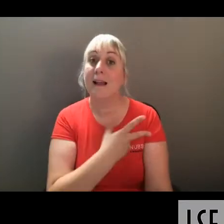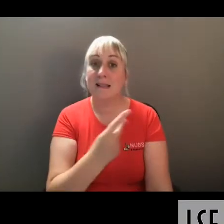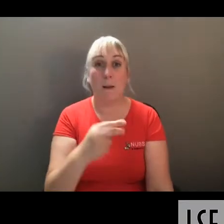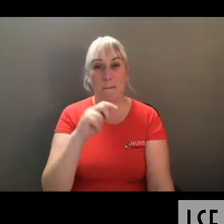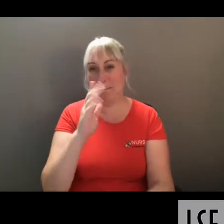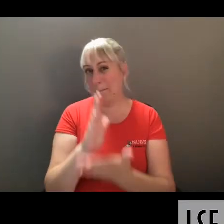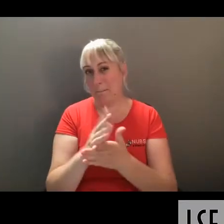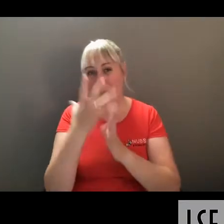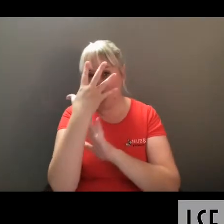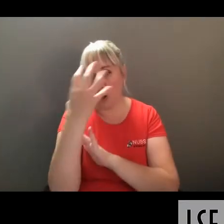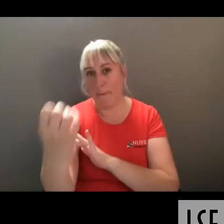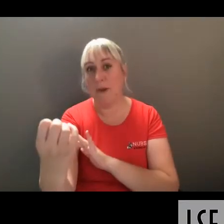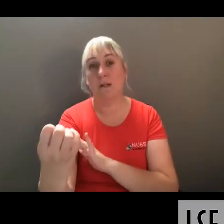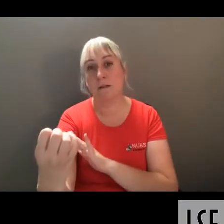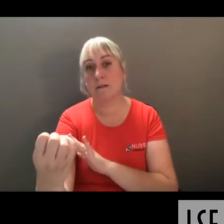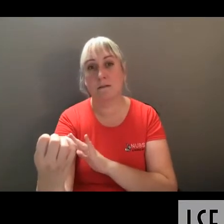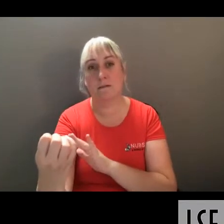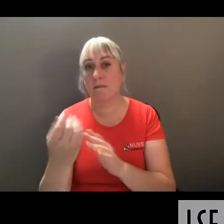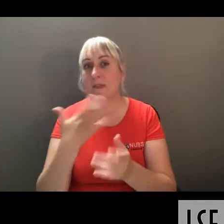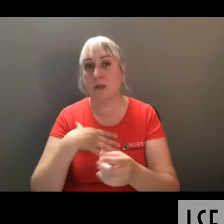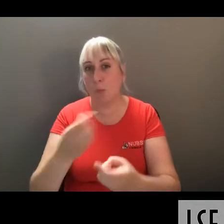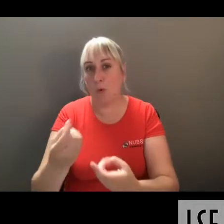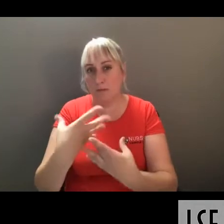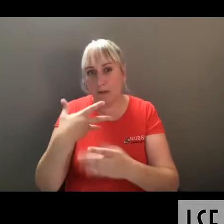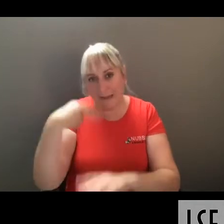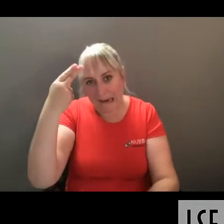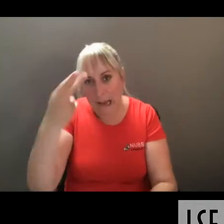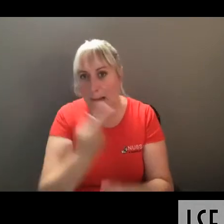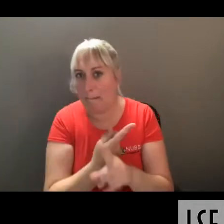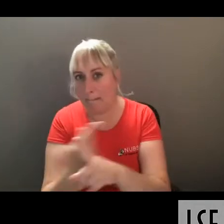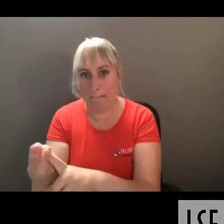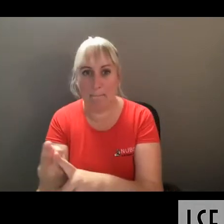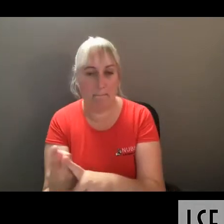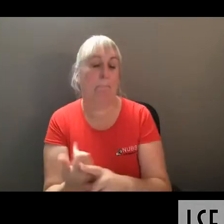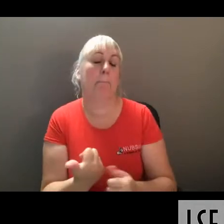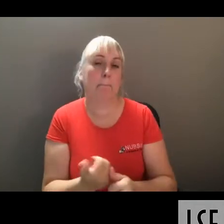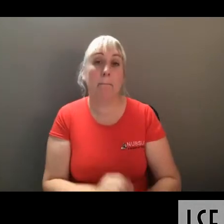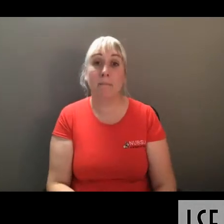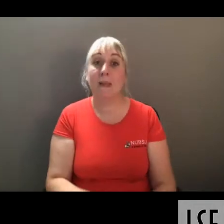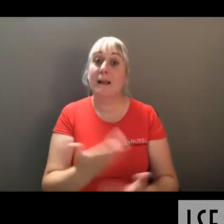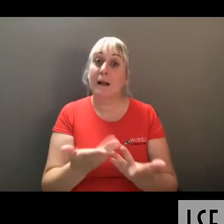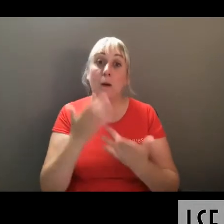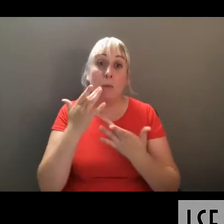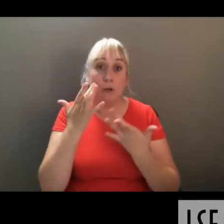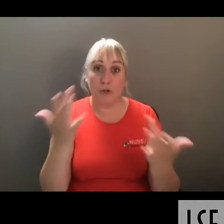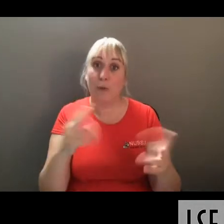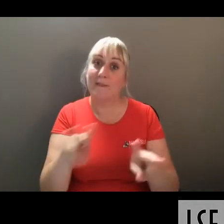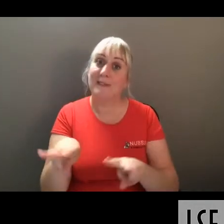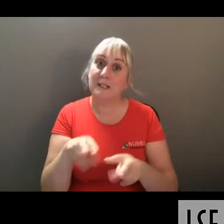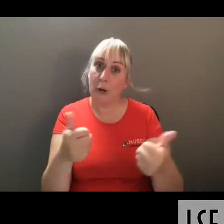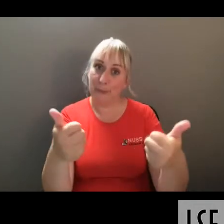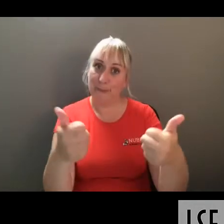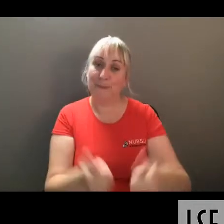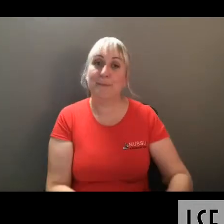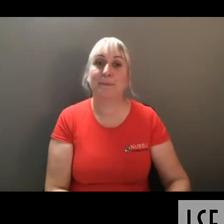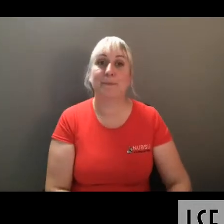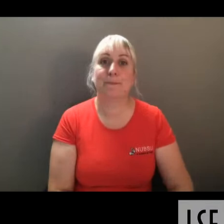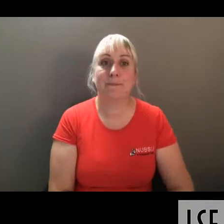throughout the process rather than wanting to be identified. Let me share this video with you now.